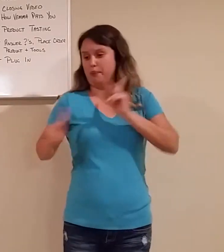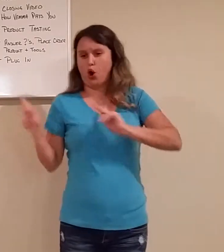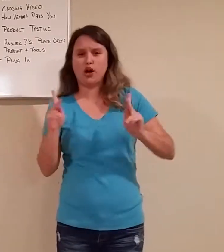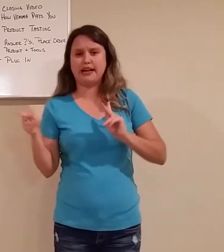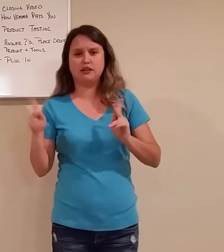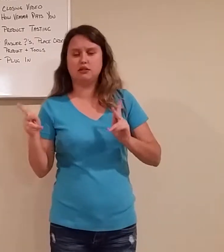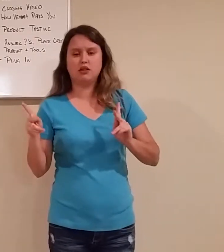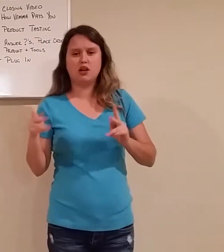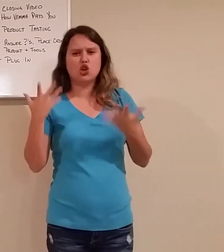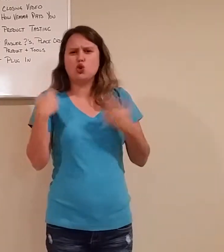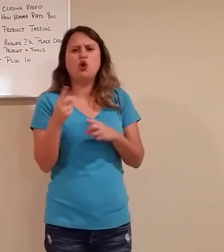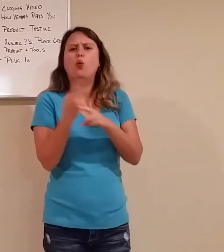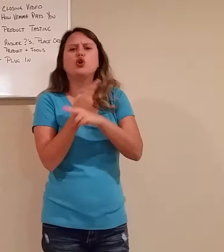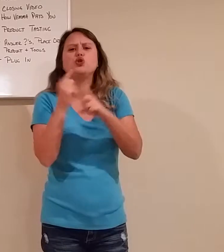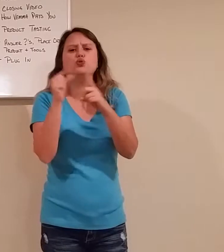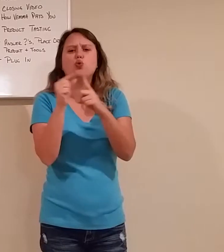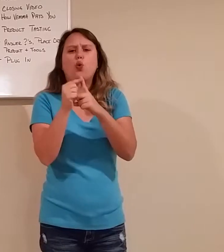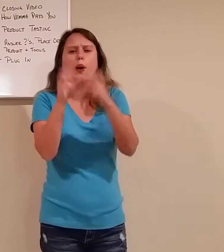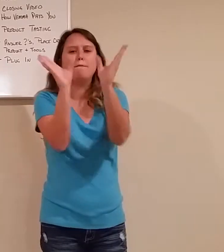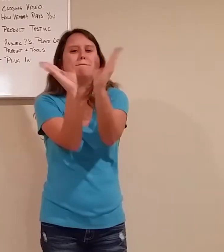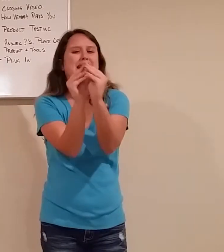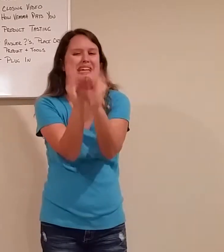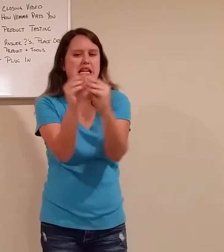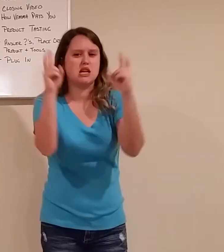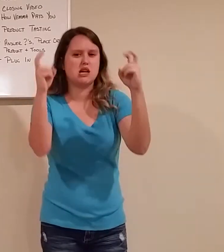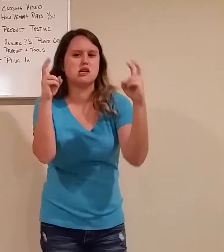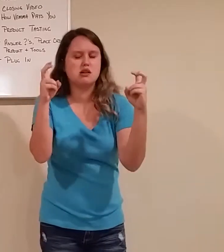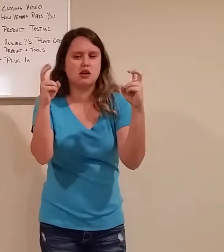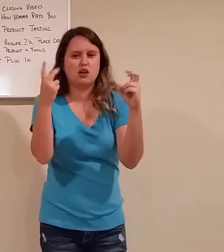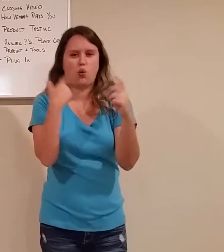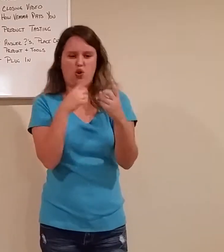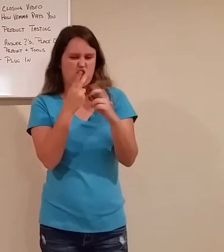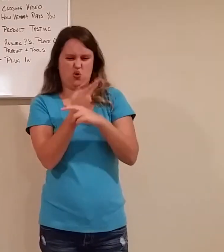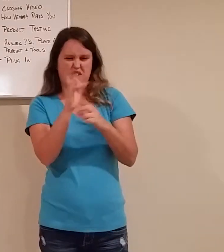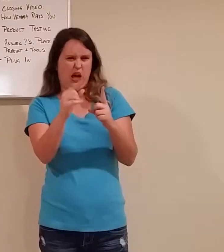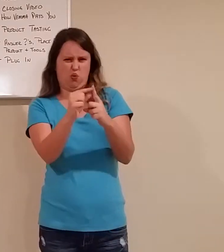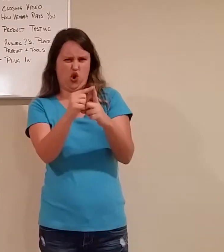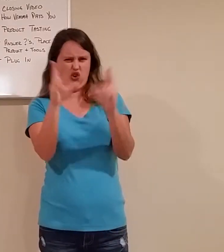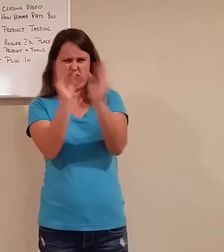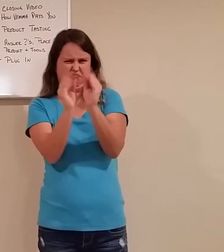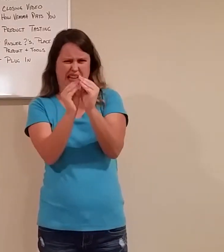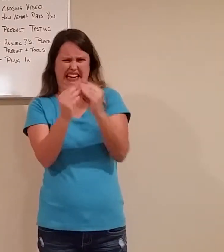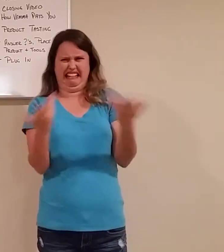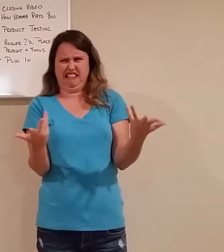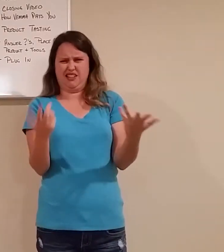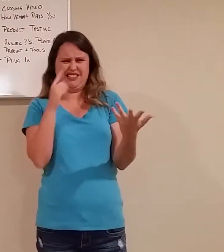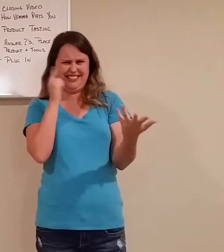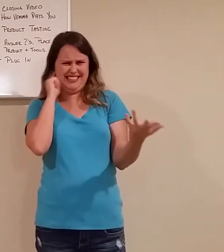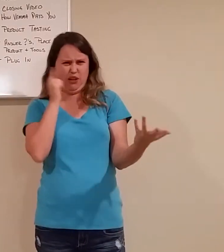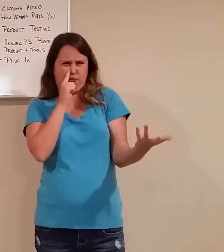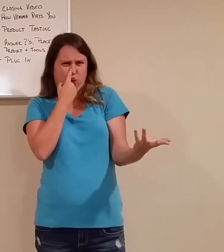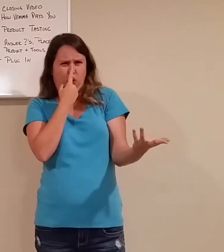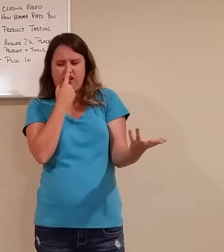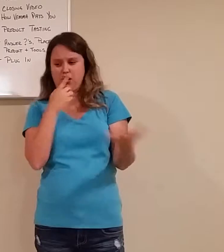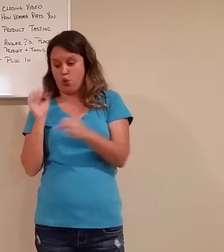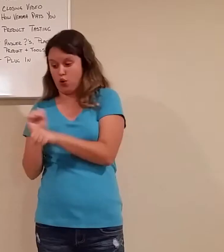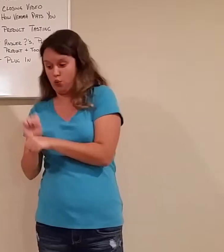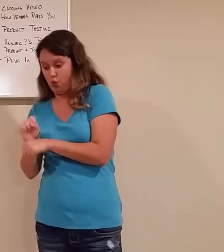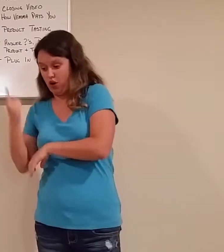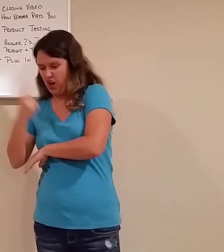We don't want to use the word meeting. Okay, no one wants to come to a meeting after they've been at work all